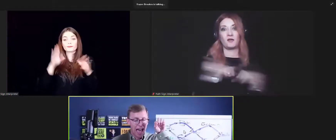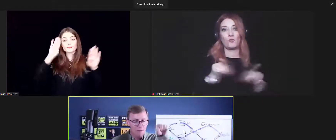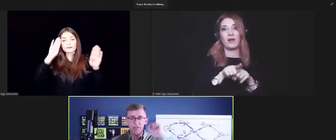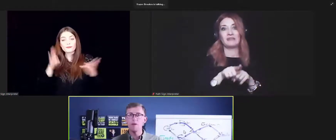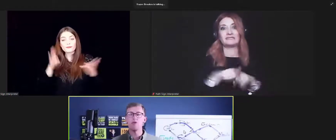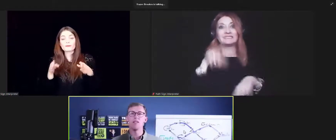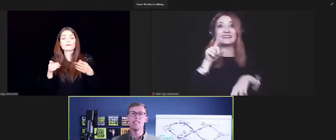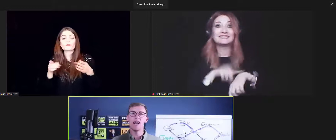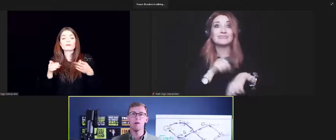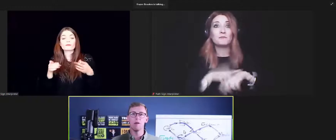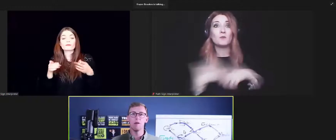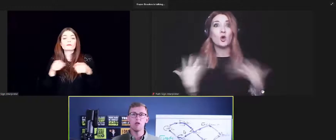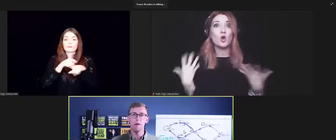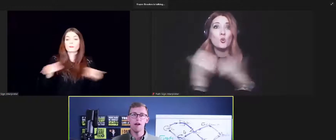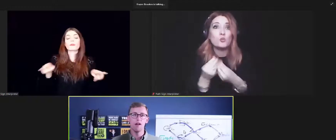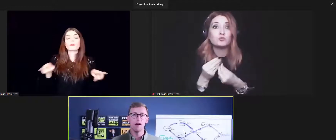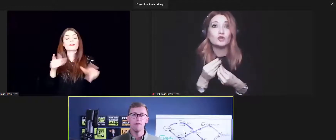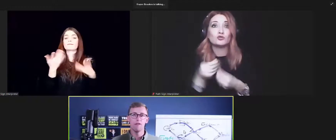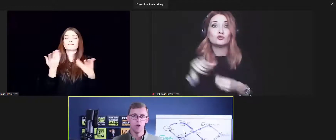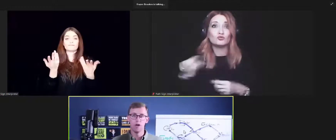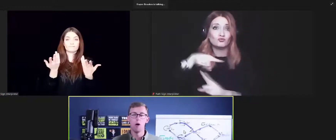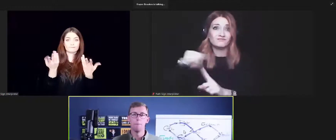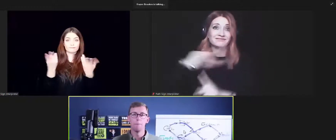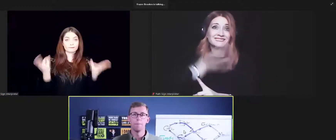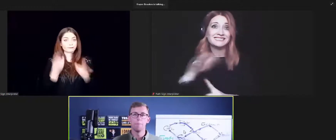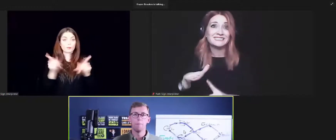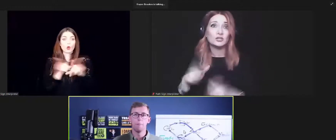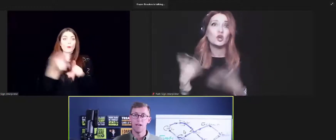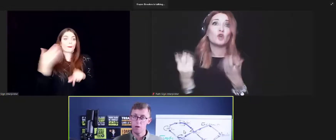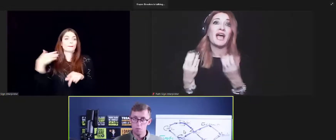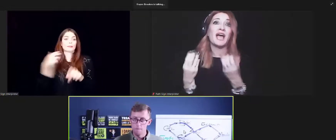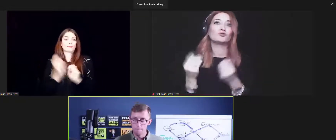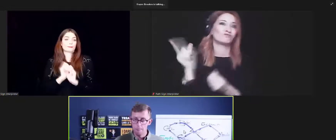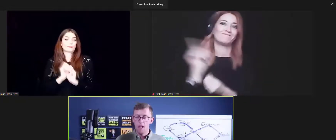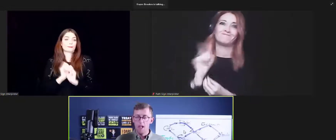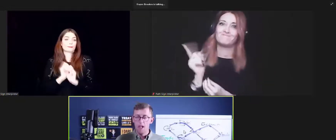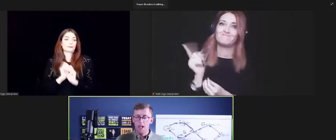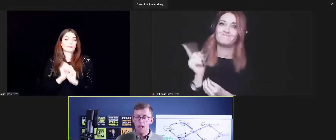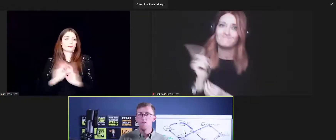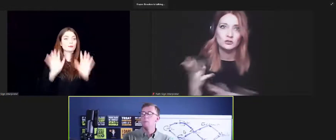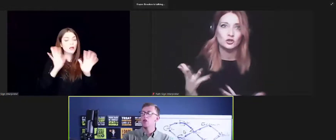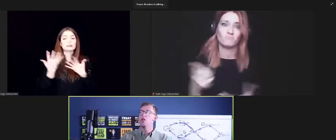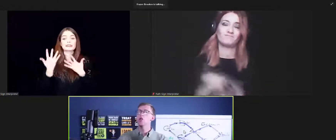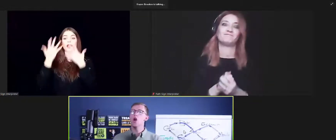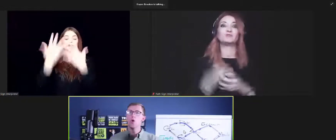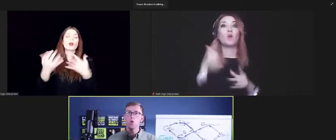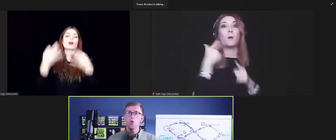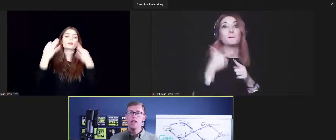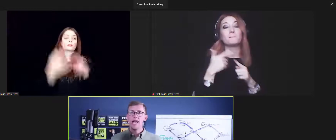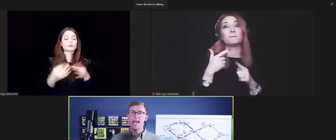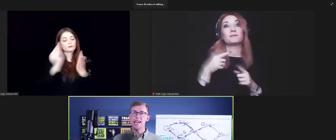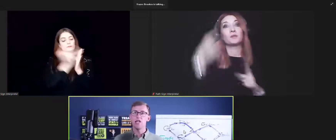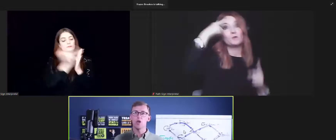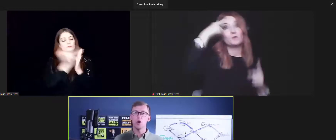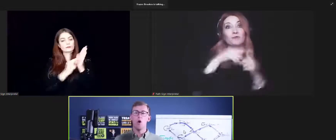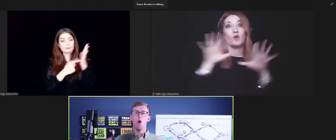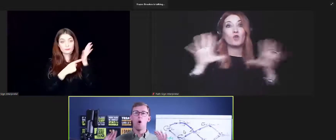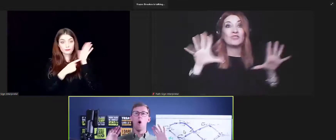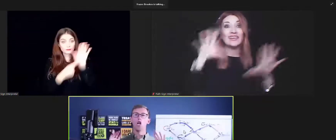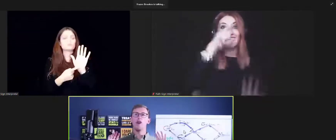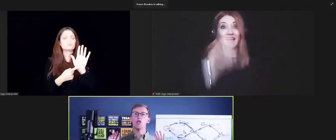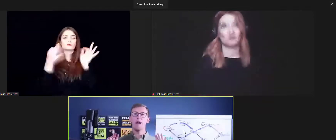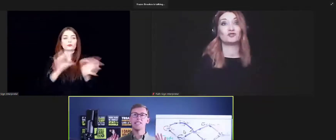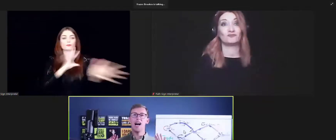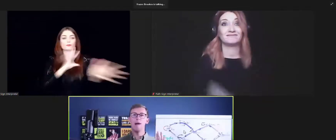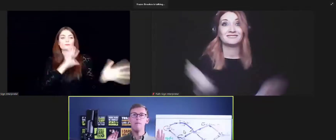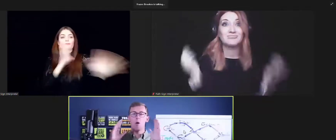we've just written down on a piece of paper for the dream home. That's option 1. Option 2 is all of our